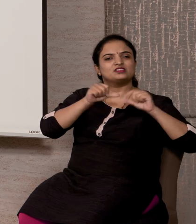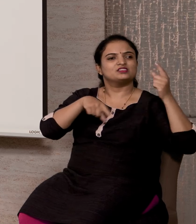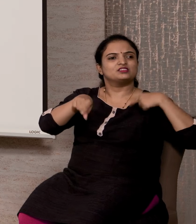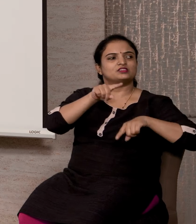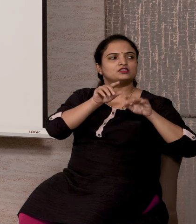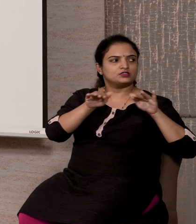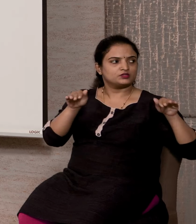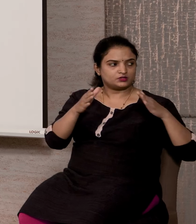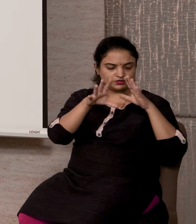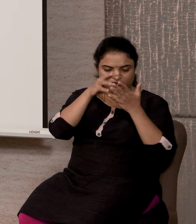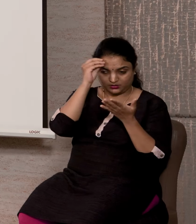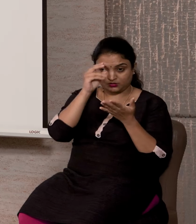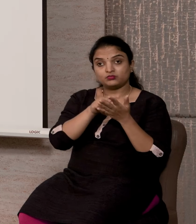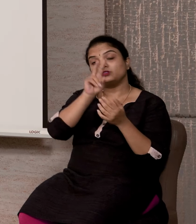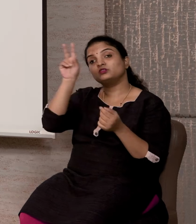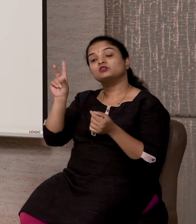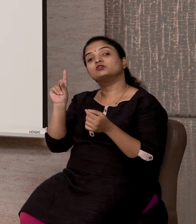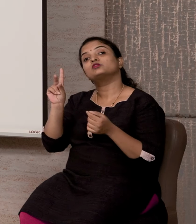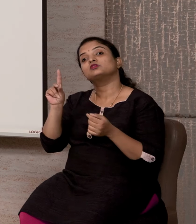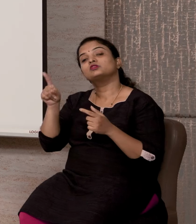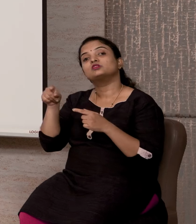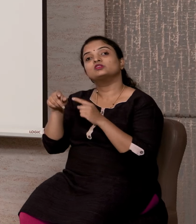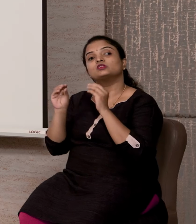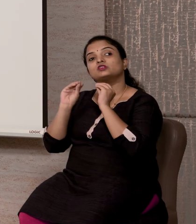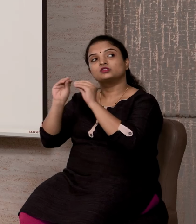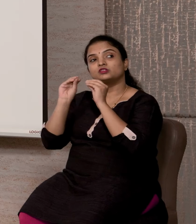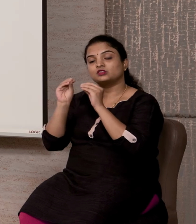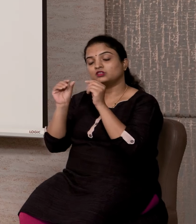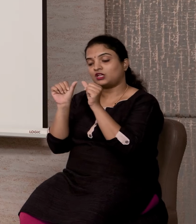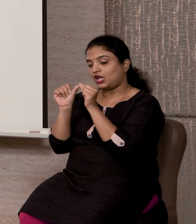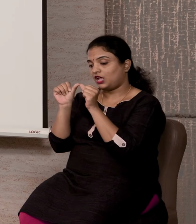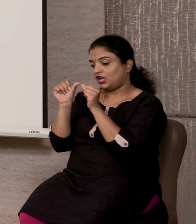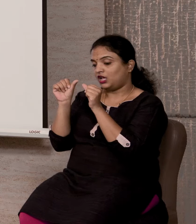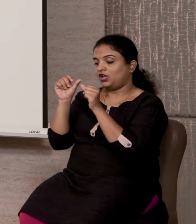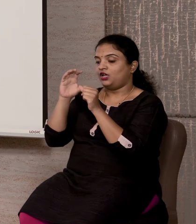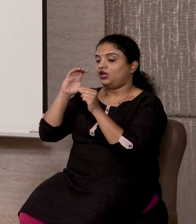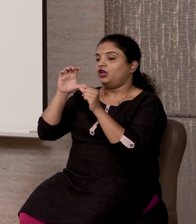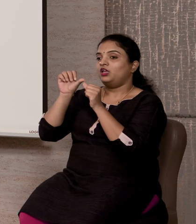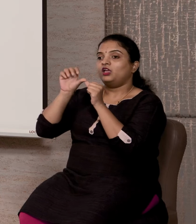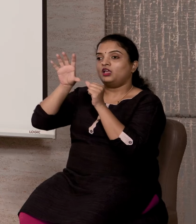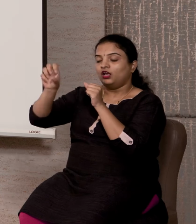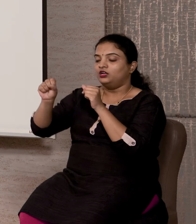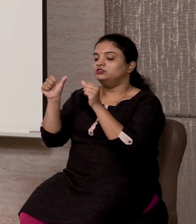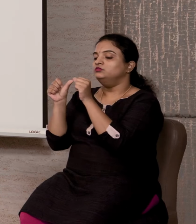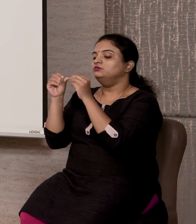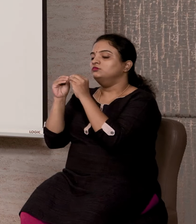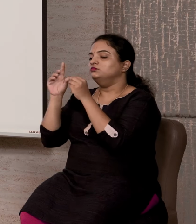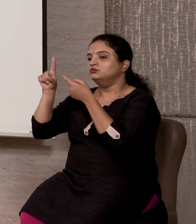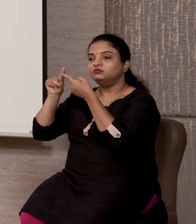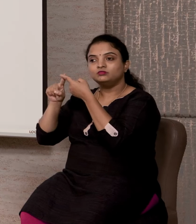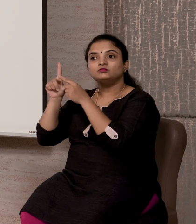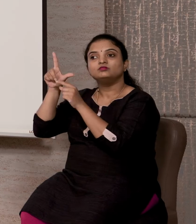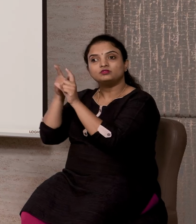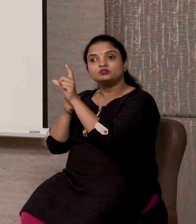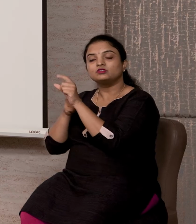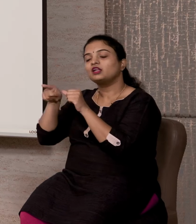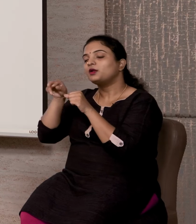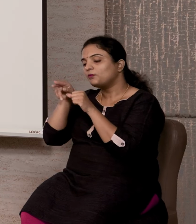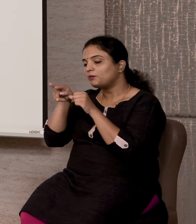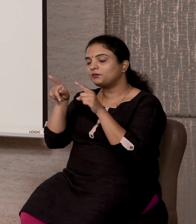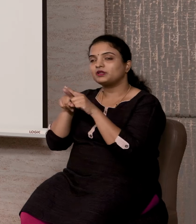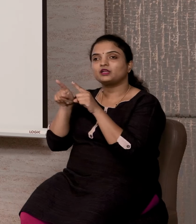students. Whereas the second one, which is teaching accessibly, right? Which is a very broad umbrella, which is about making our